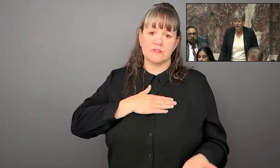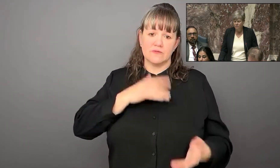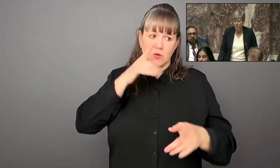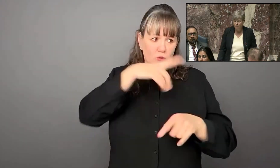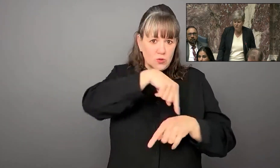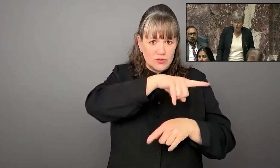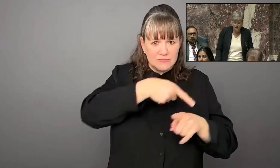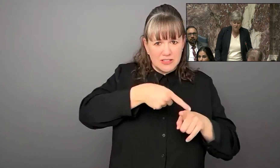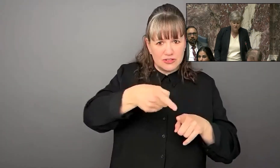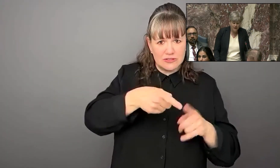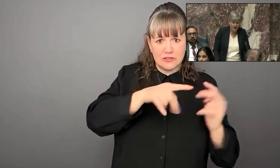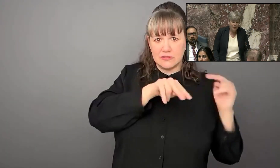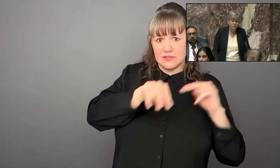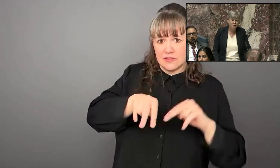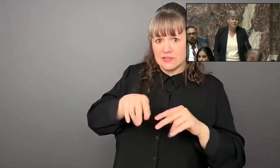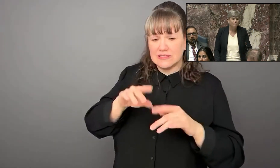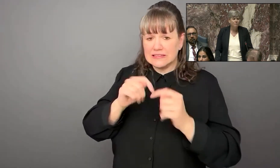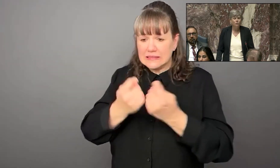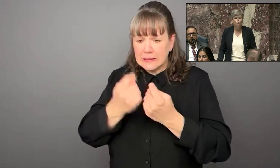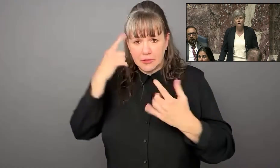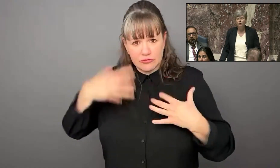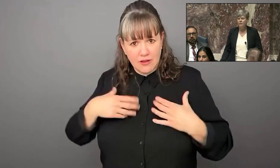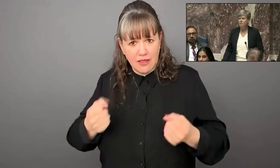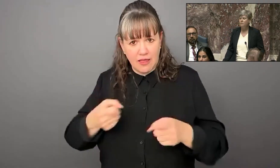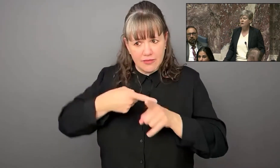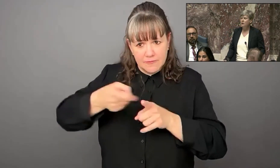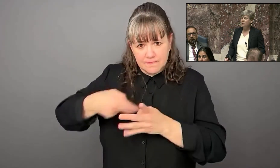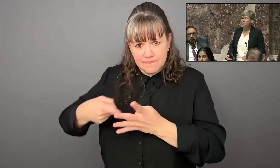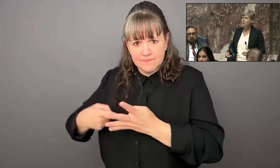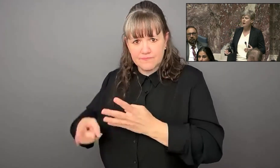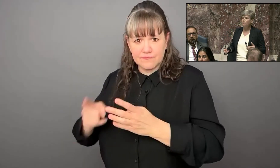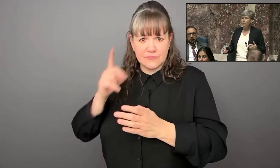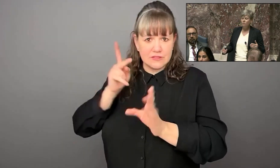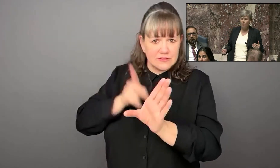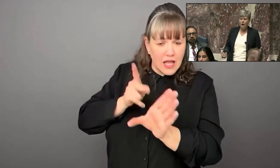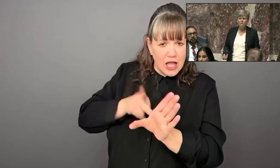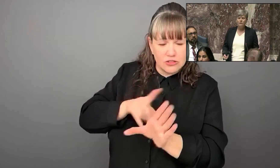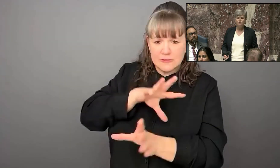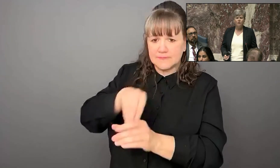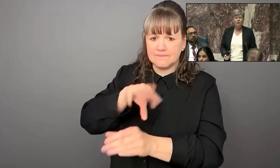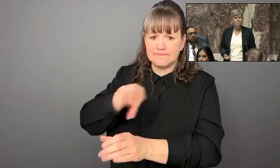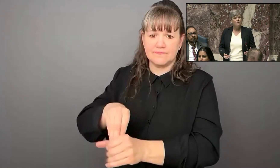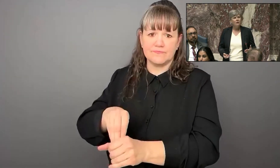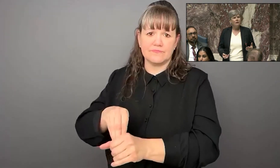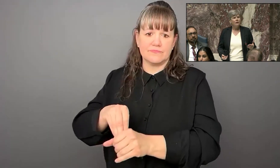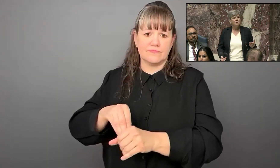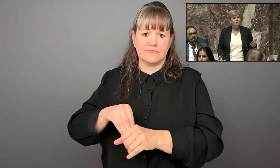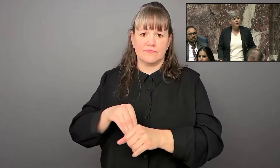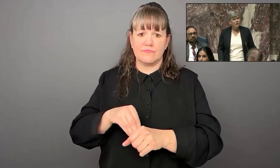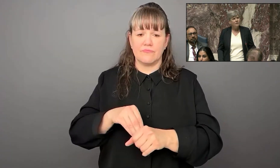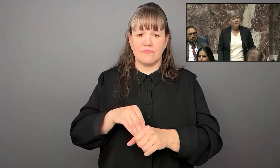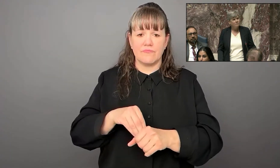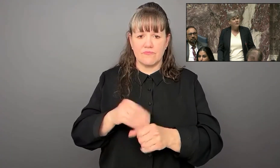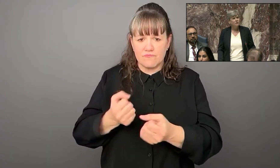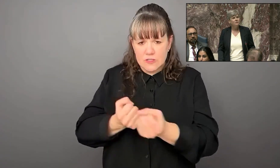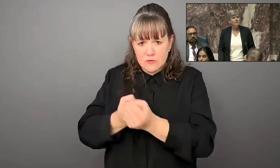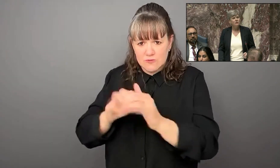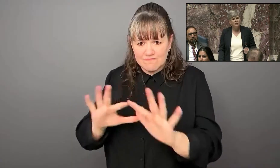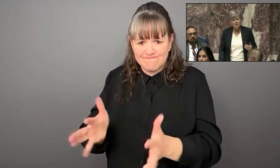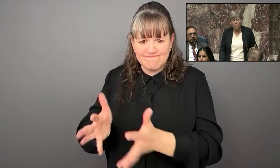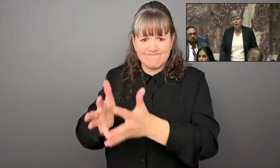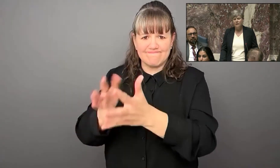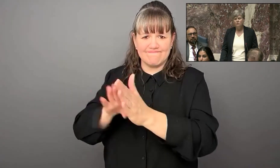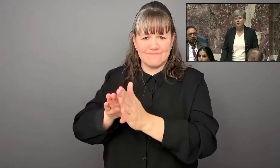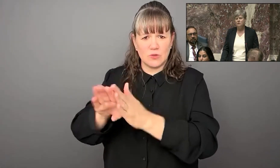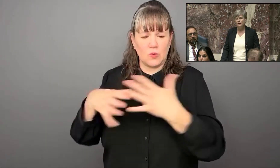mental health professionals, of psychiatrists, of people who work with them to help recover from severe substance use